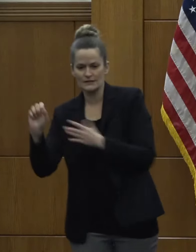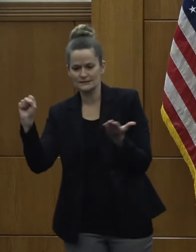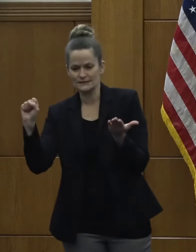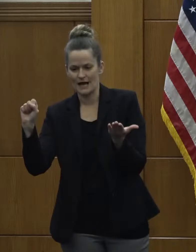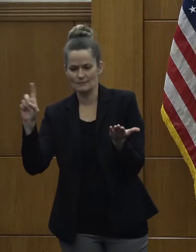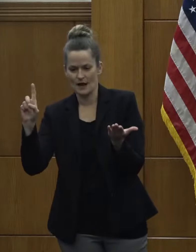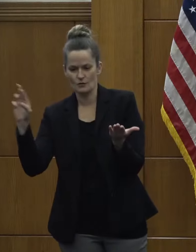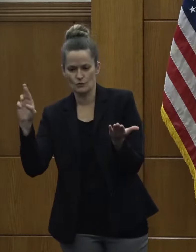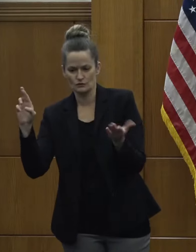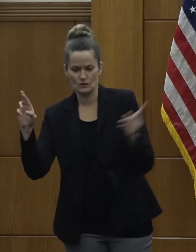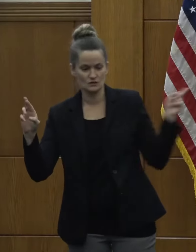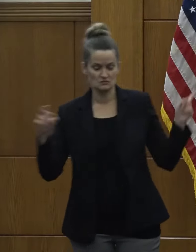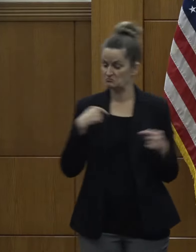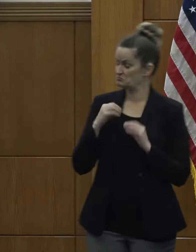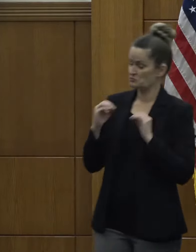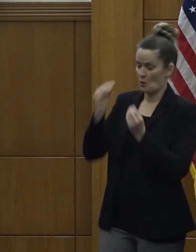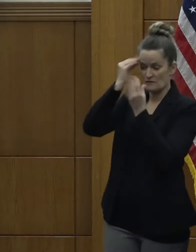right now.